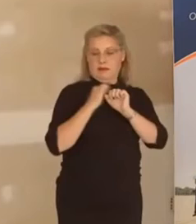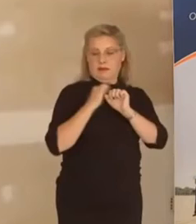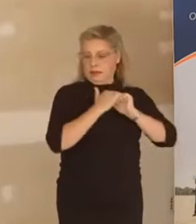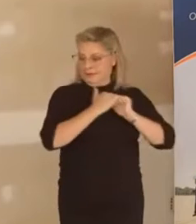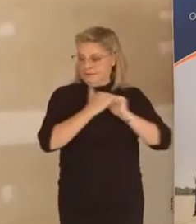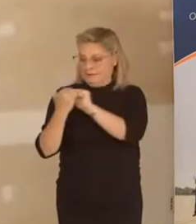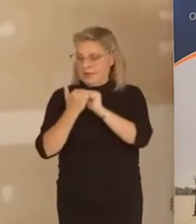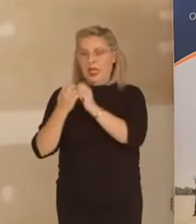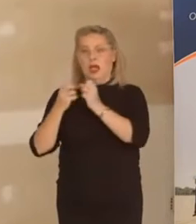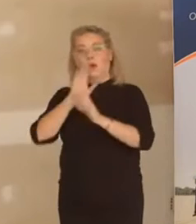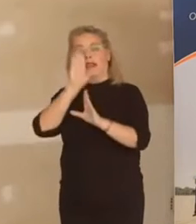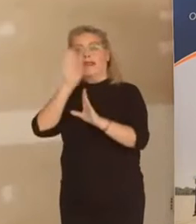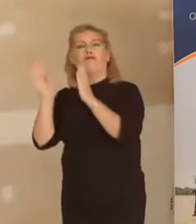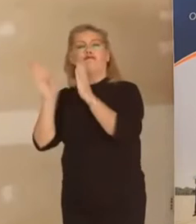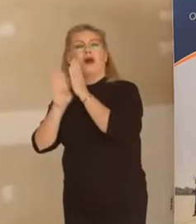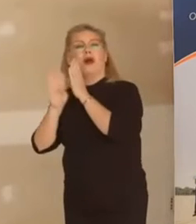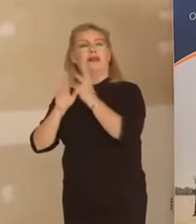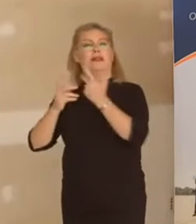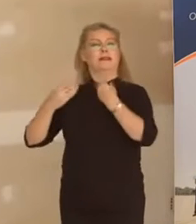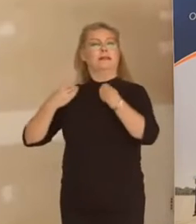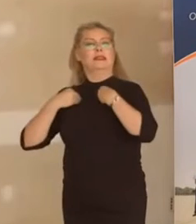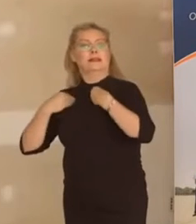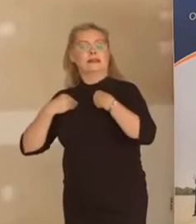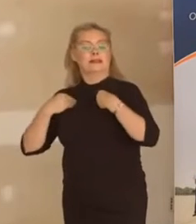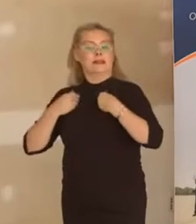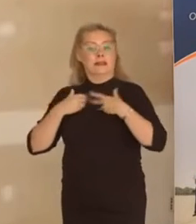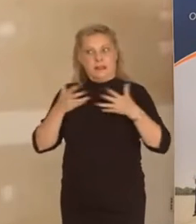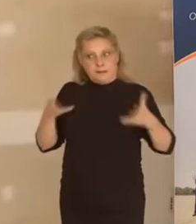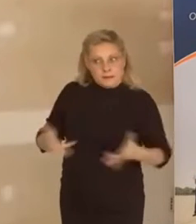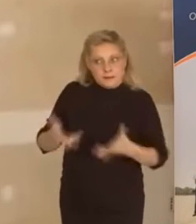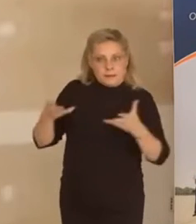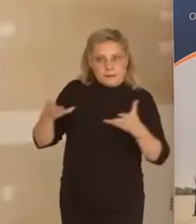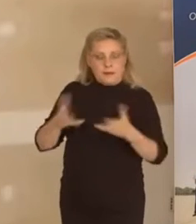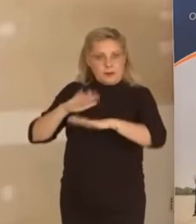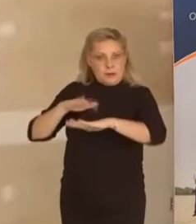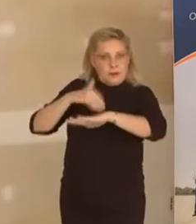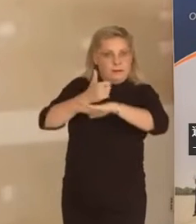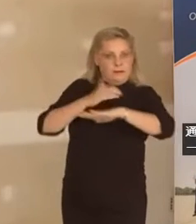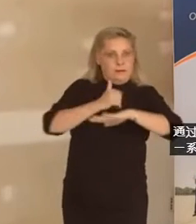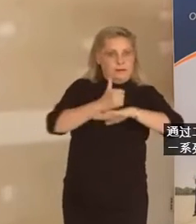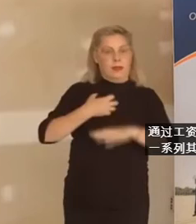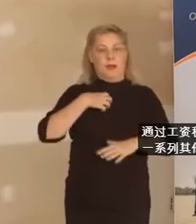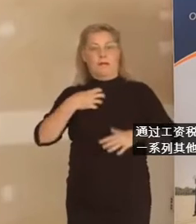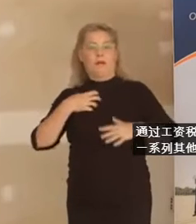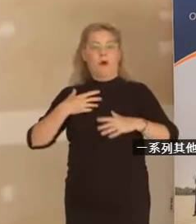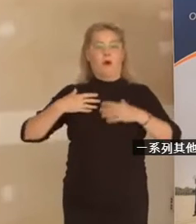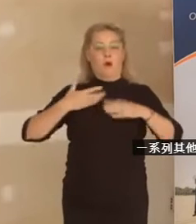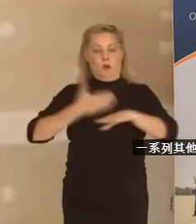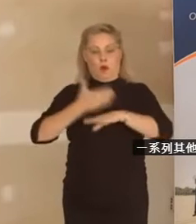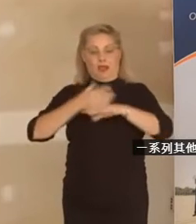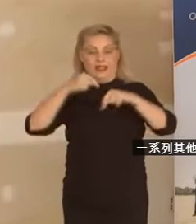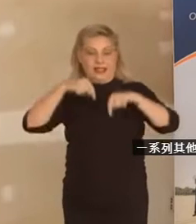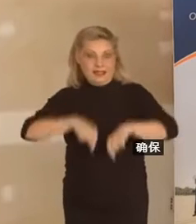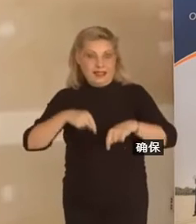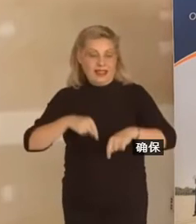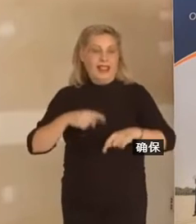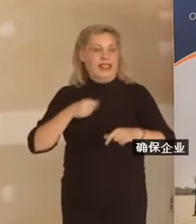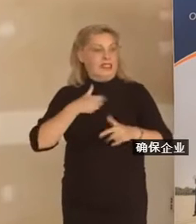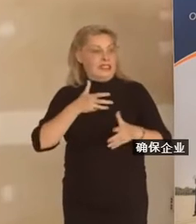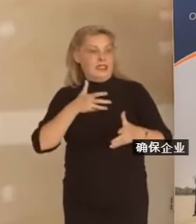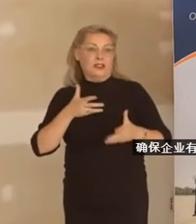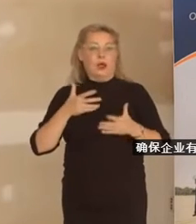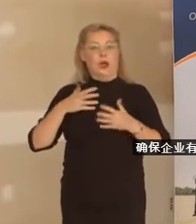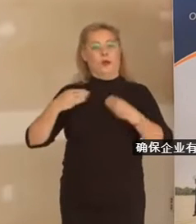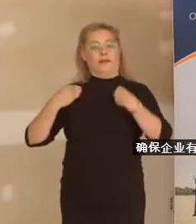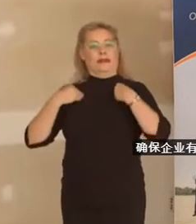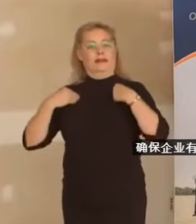into our state well into the future through payroll tax incentives and a whole range of other initiatives to ensure that